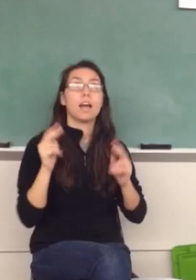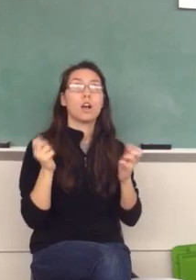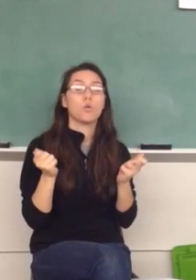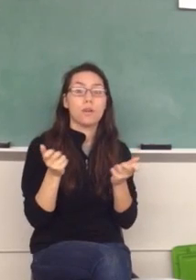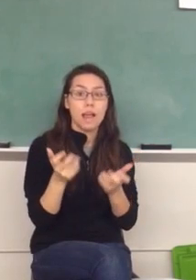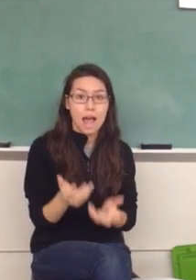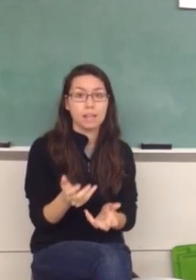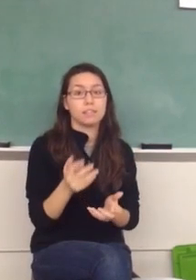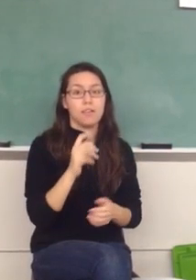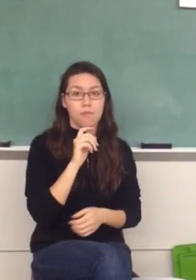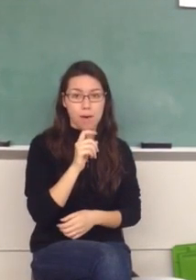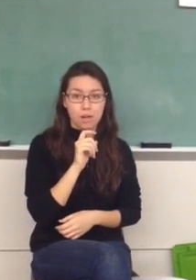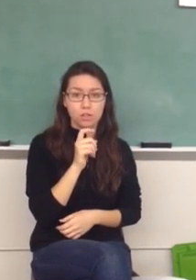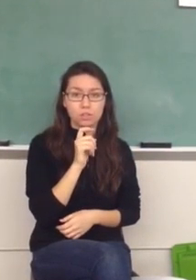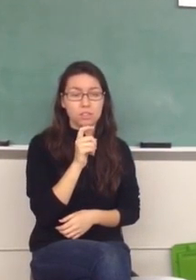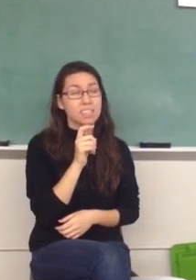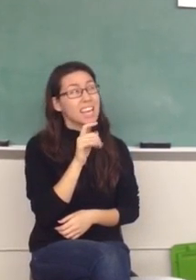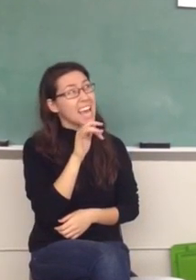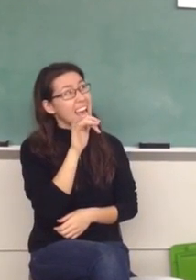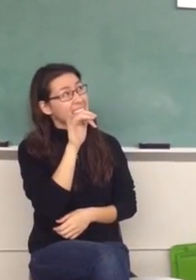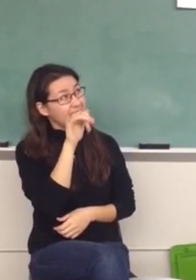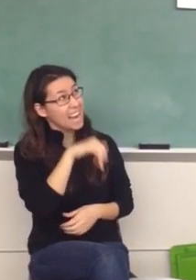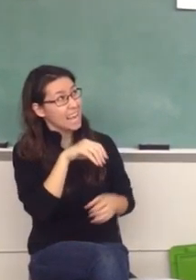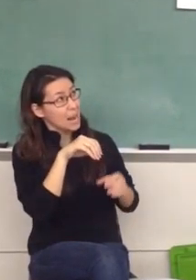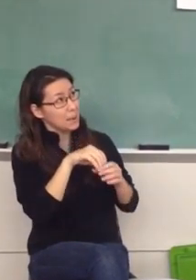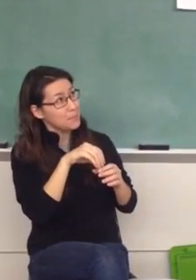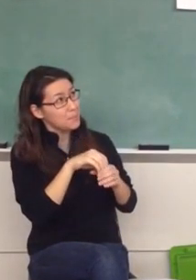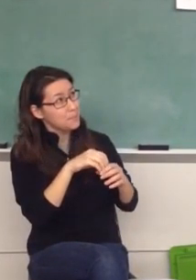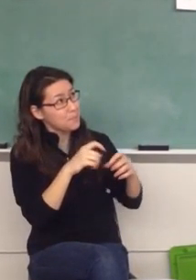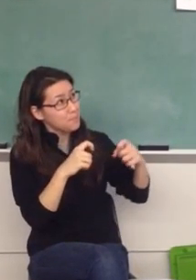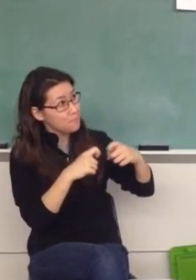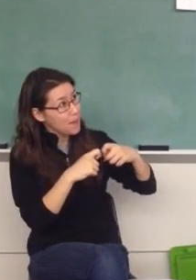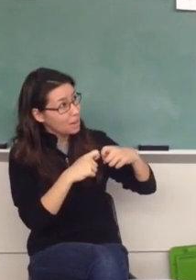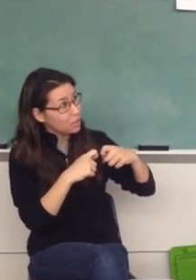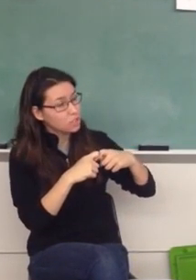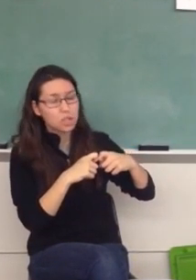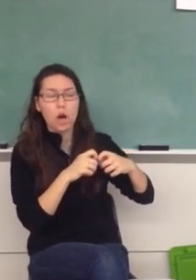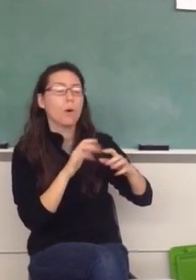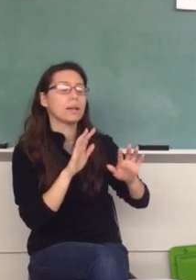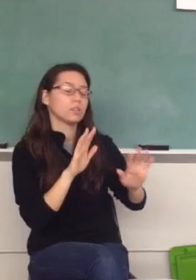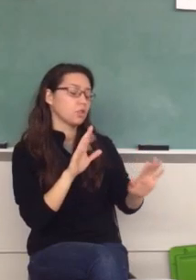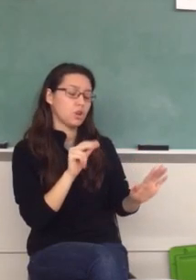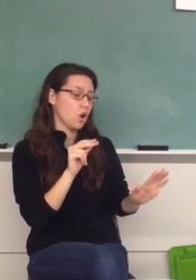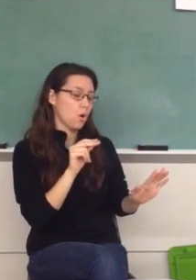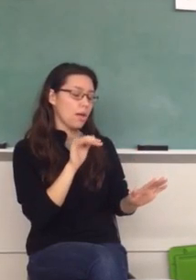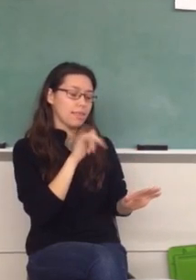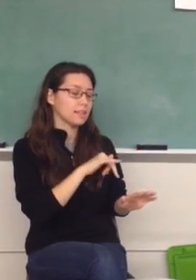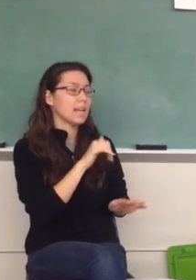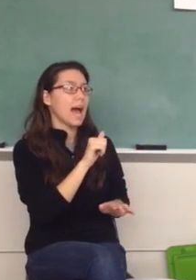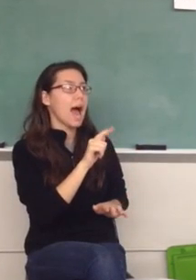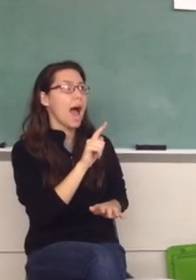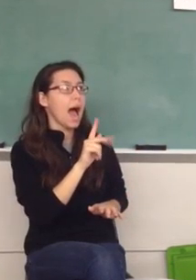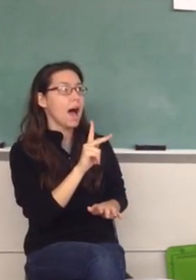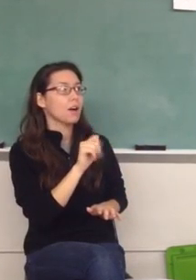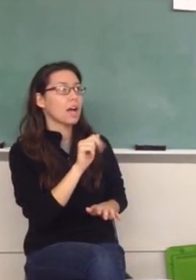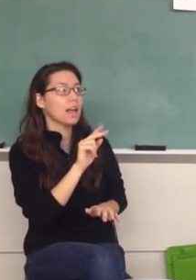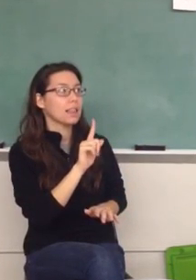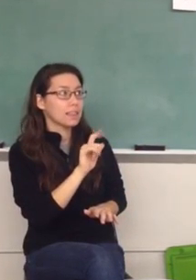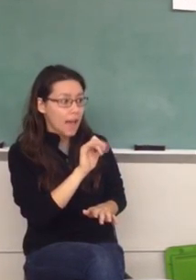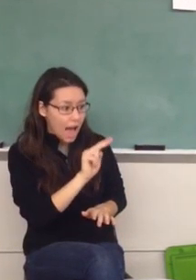Isn't alkaline and batteries? Oh no, that's alkaline. Well, yes, some of these elements are in